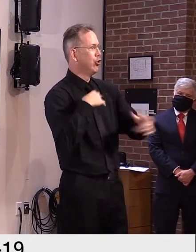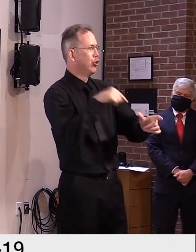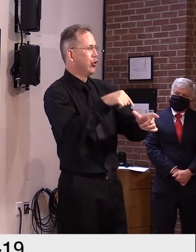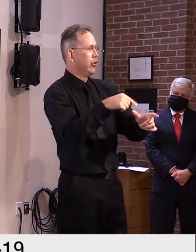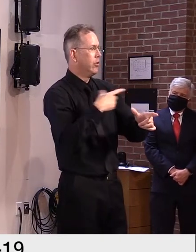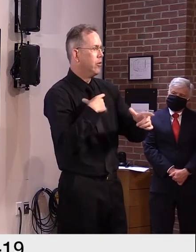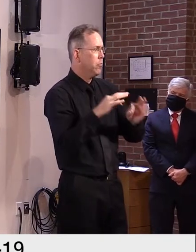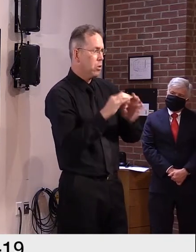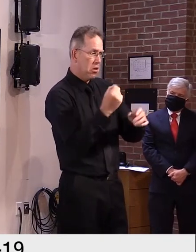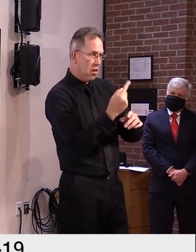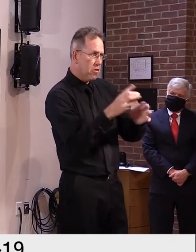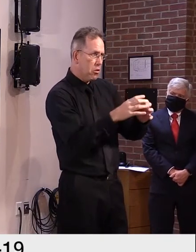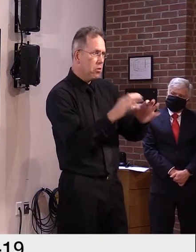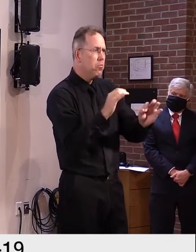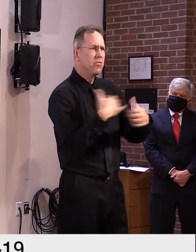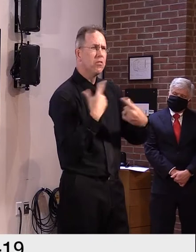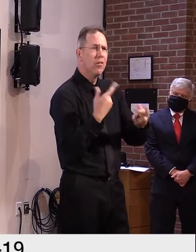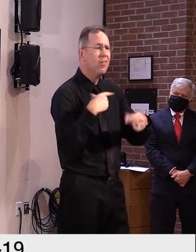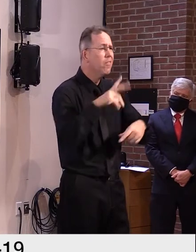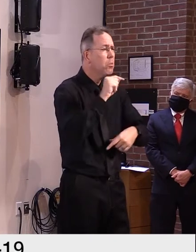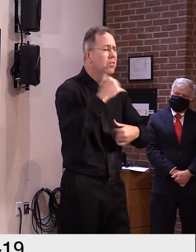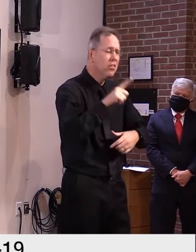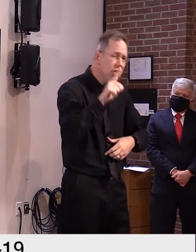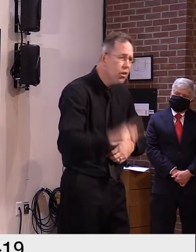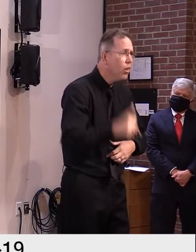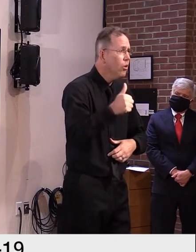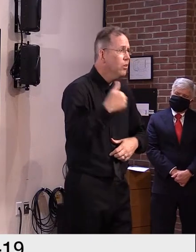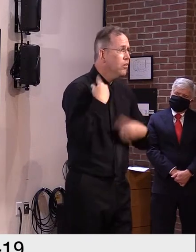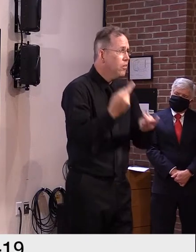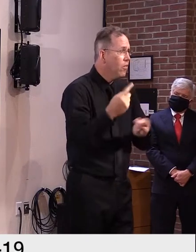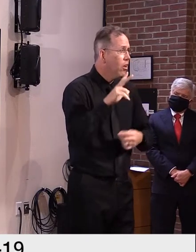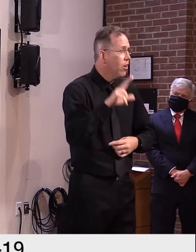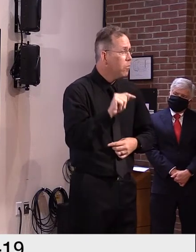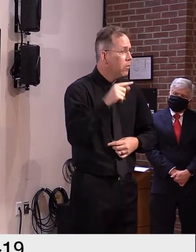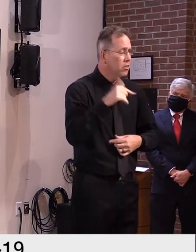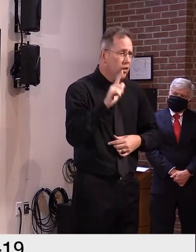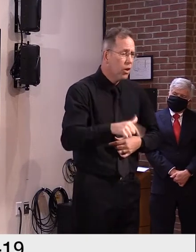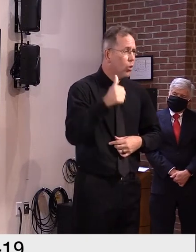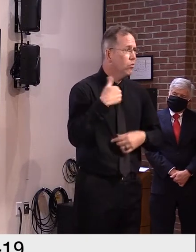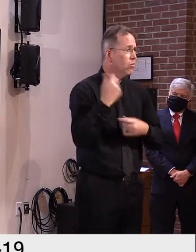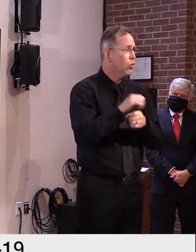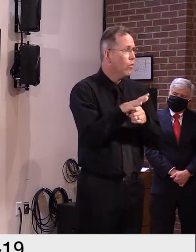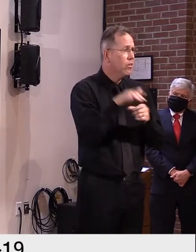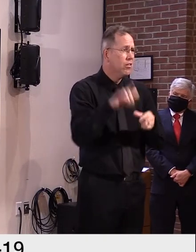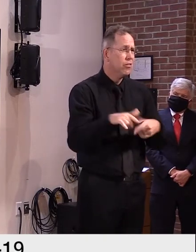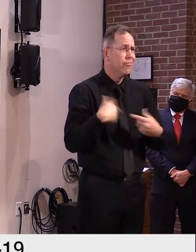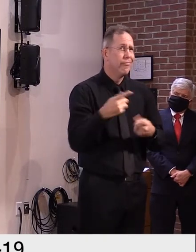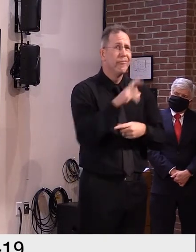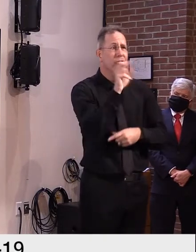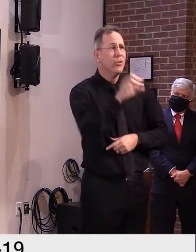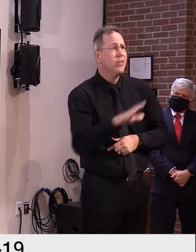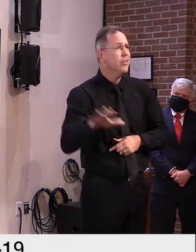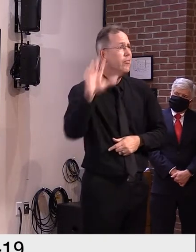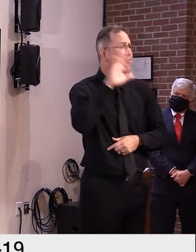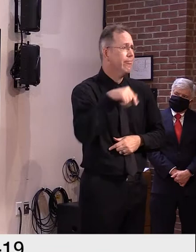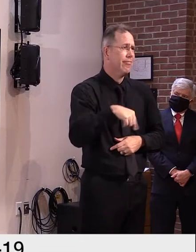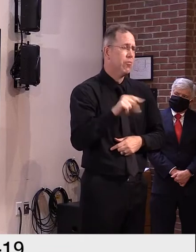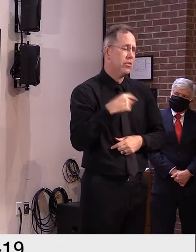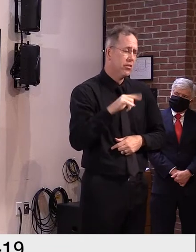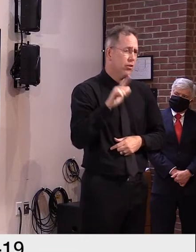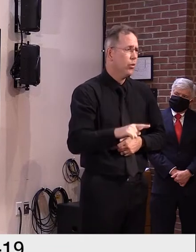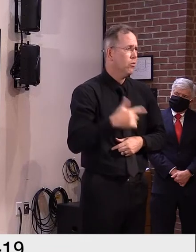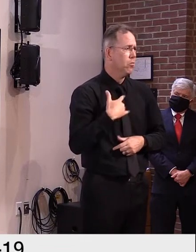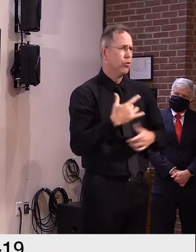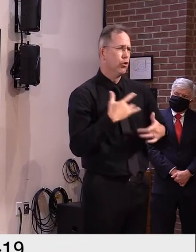We have the lowest number of positive cases per capita in the nation, and we still enjoy that today.